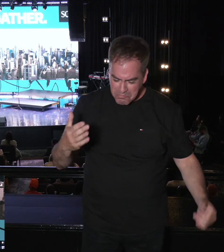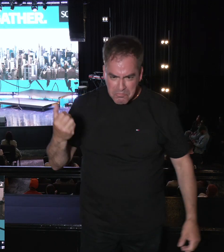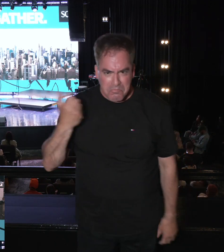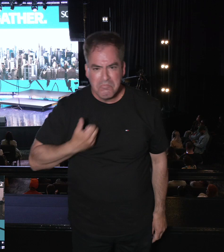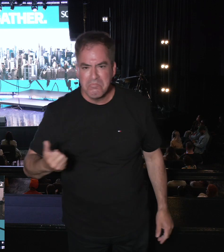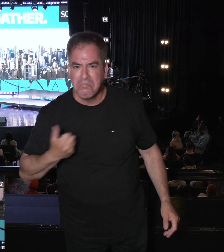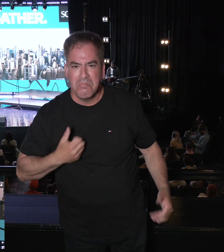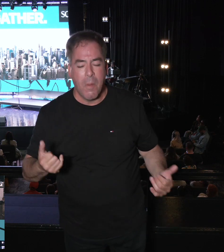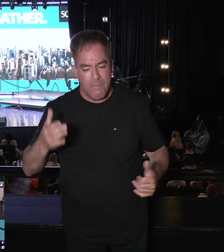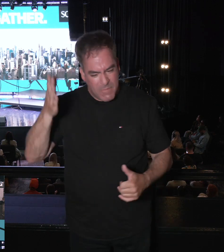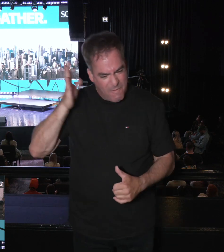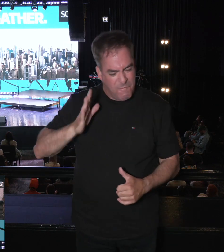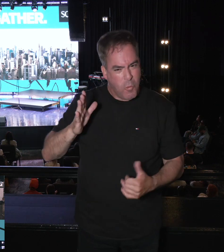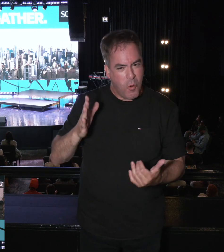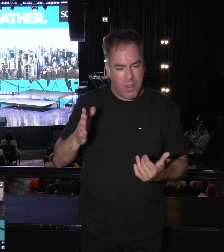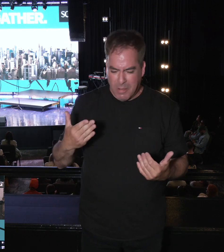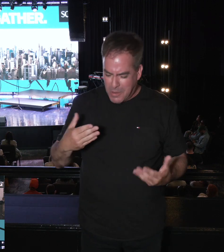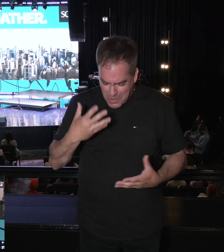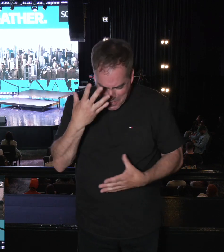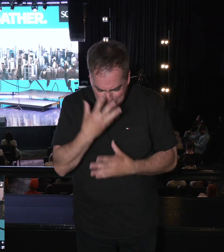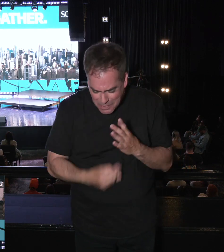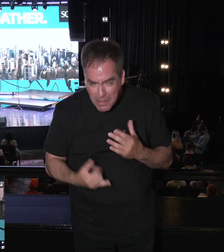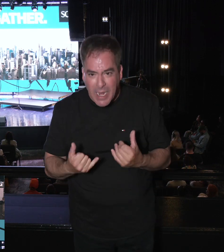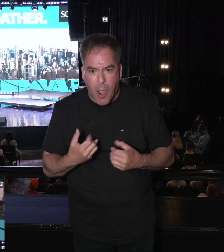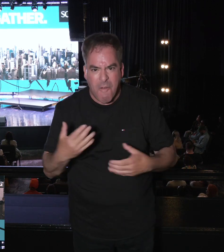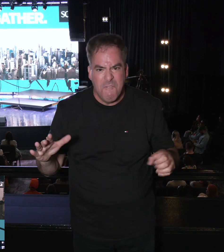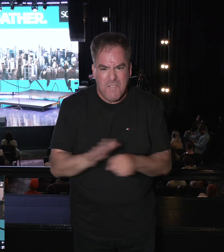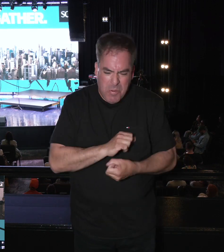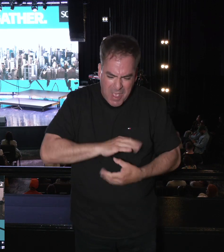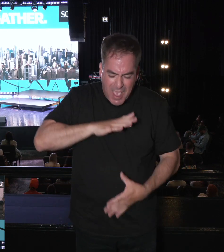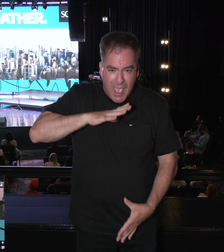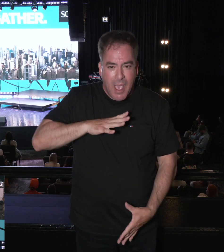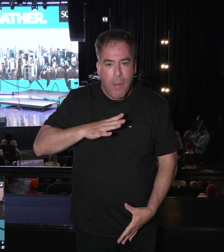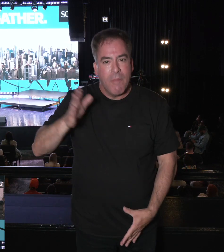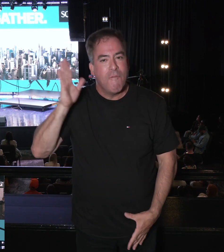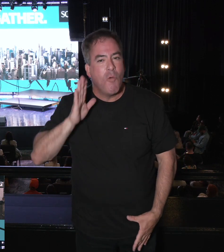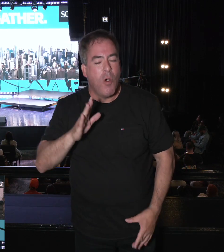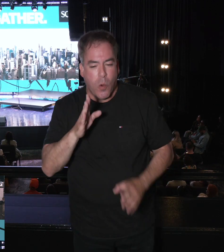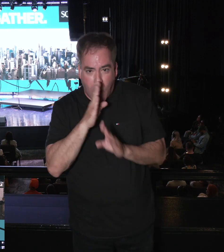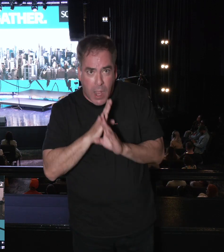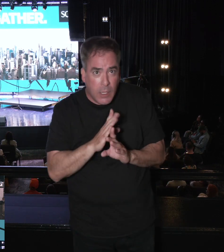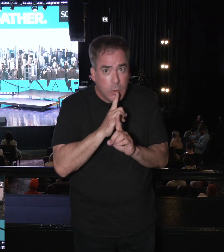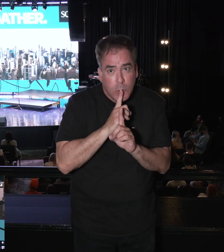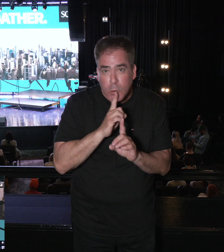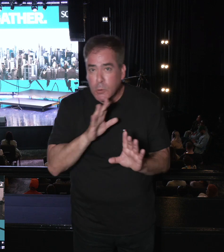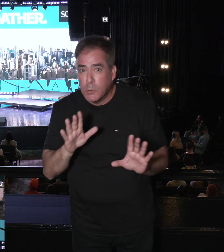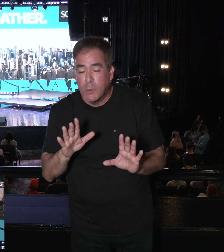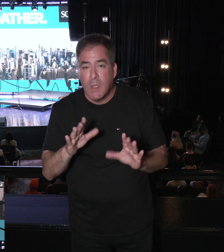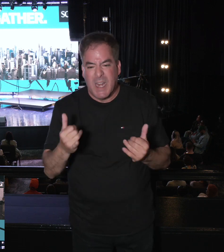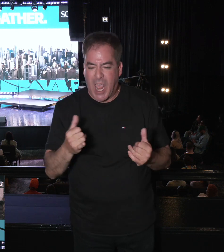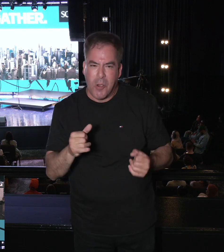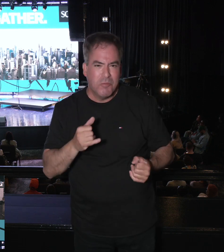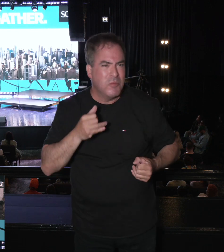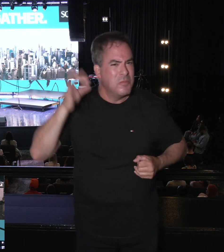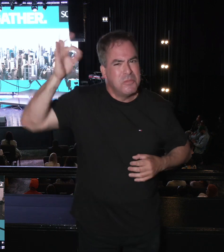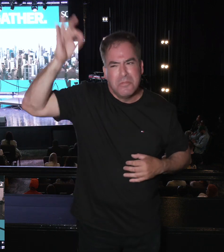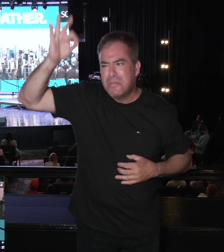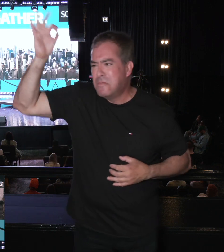were empty, now they're filled. They were quiet, now they're talking, and it overflows and affects everything around them.